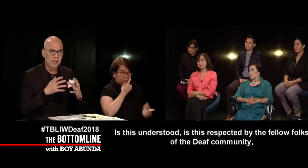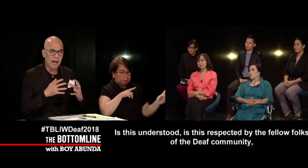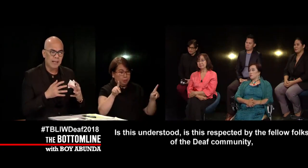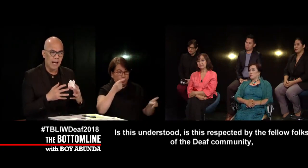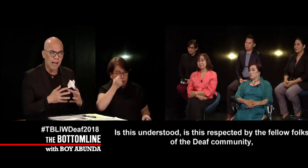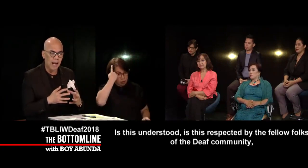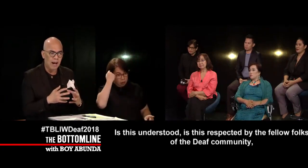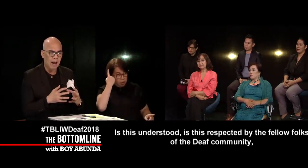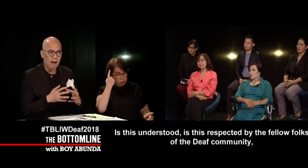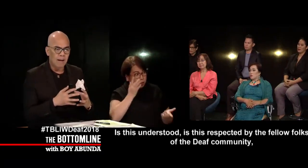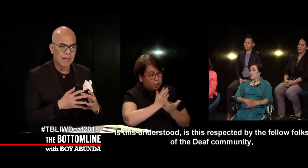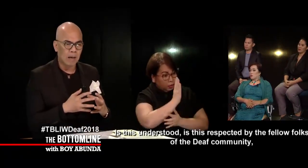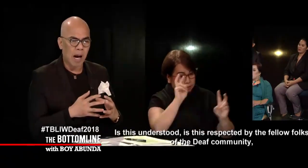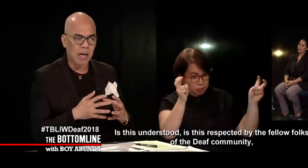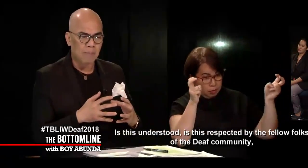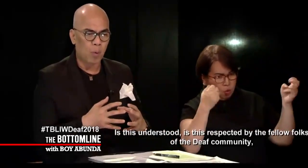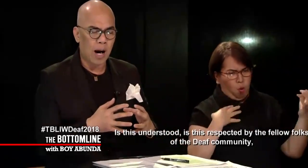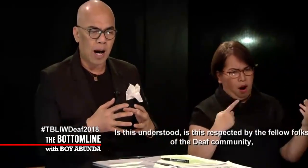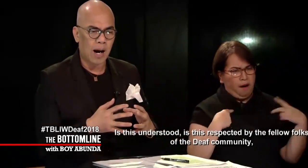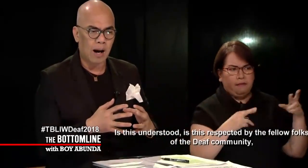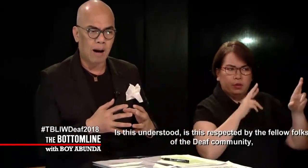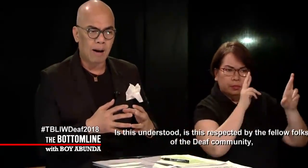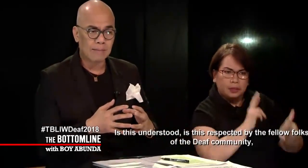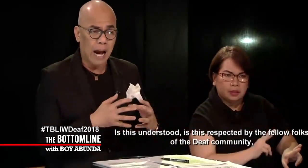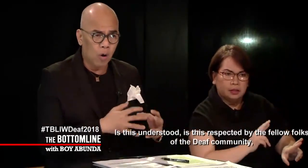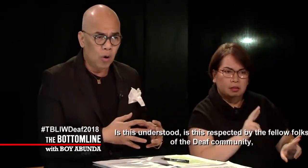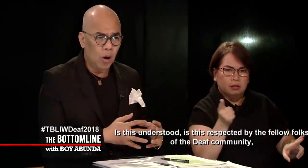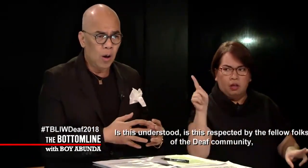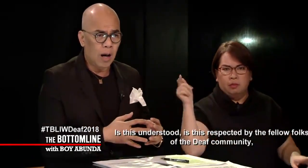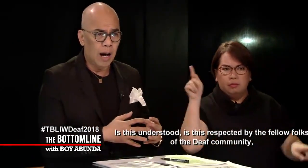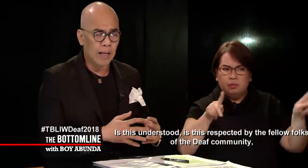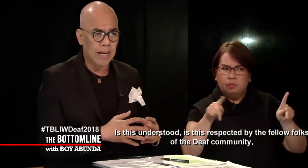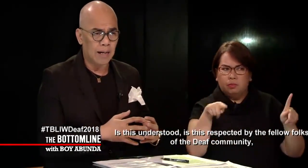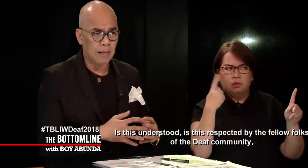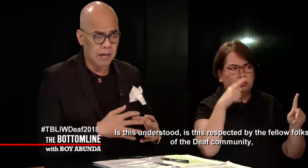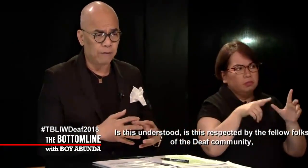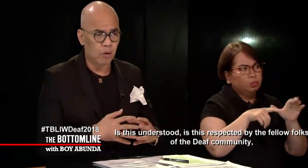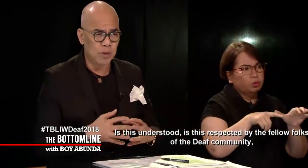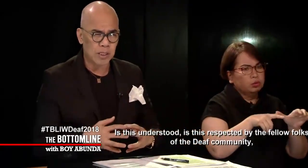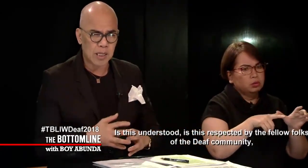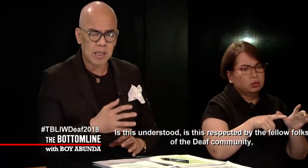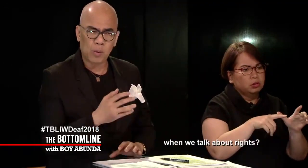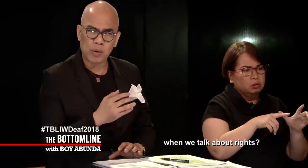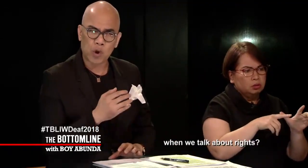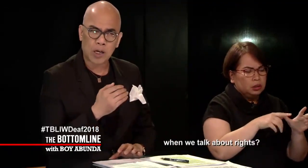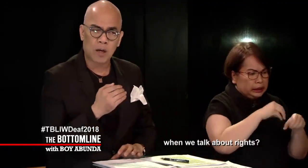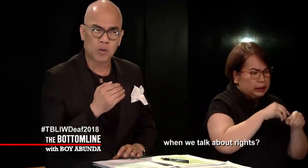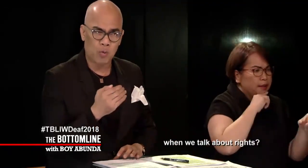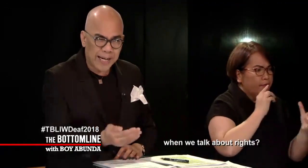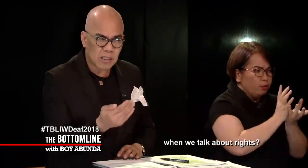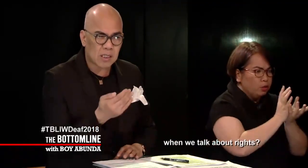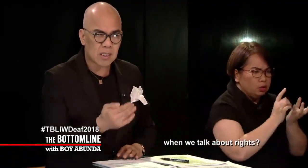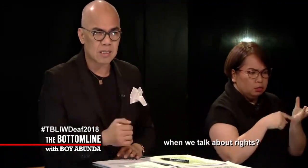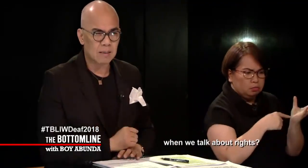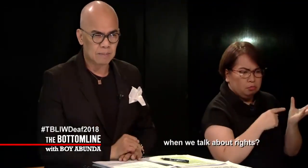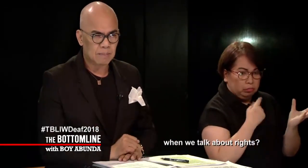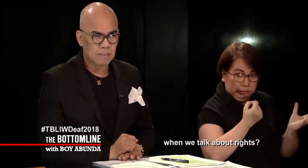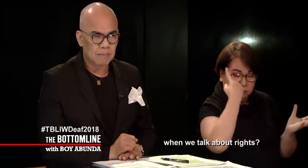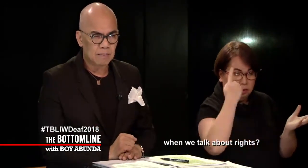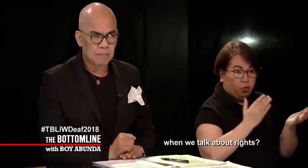ba'y iginagalang ng mga kapwa tao ng deaf community when we talk about